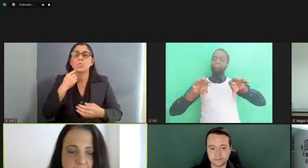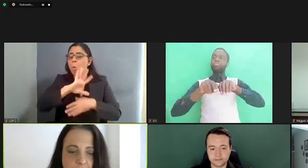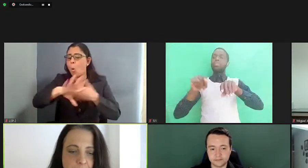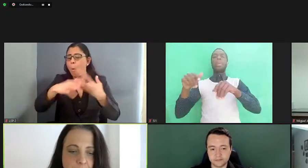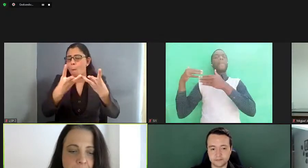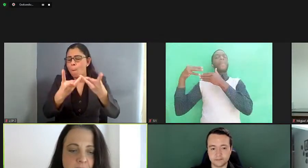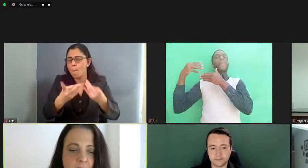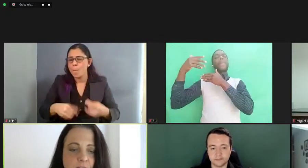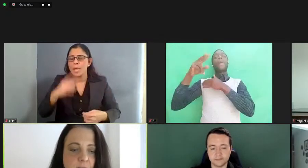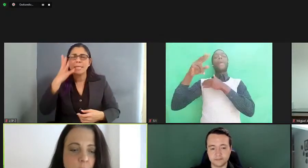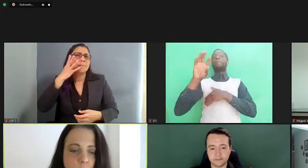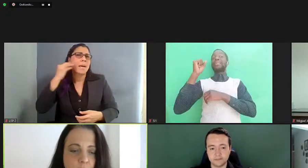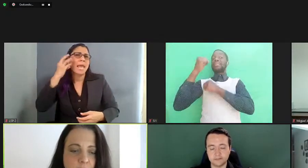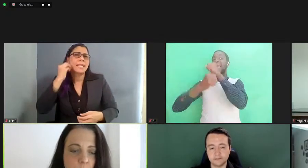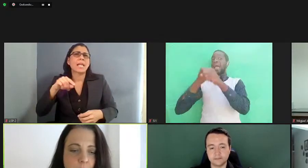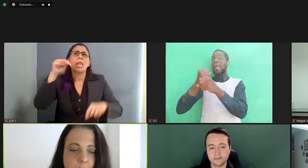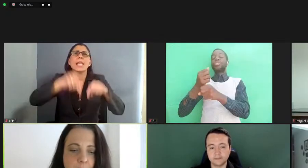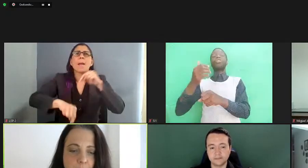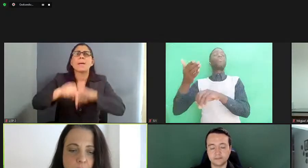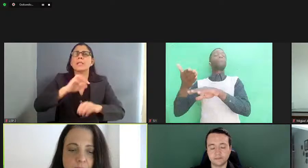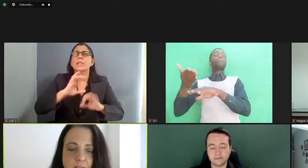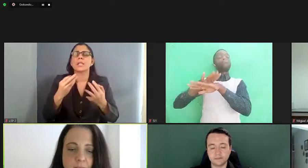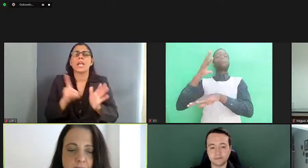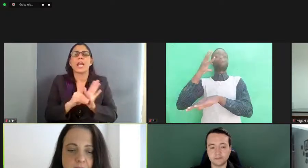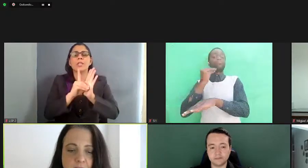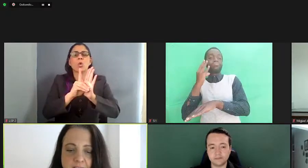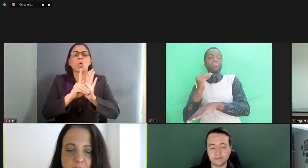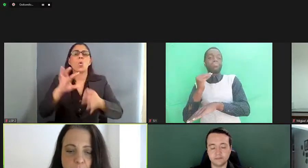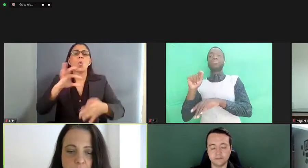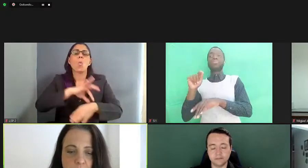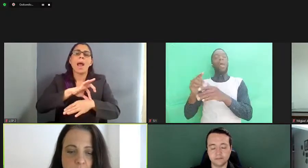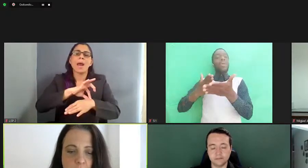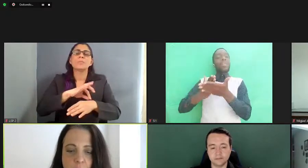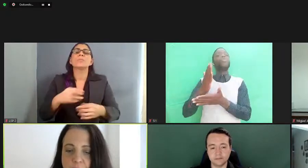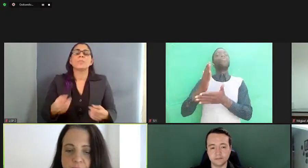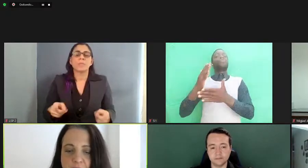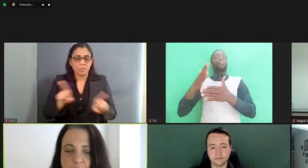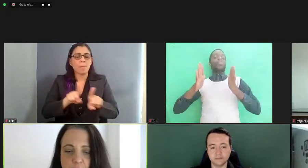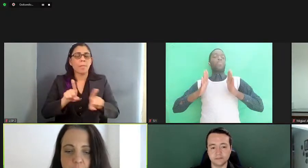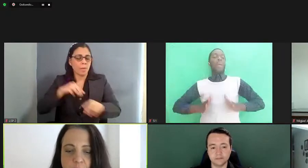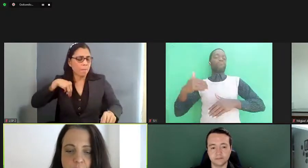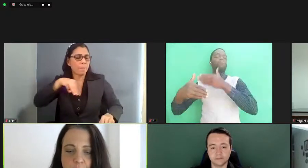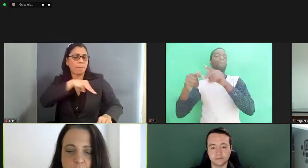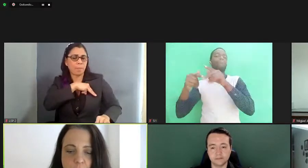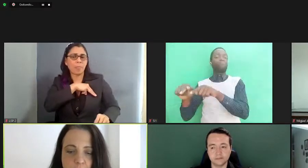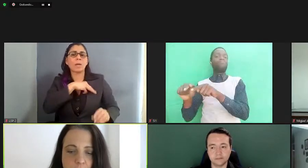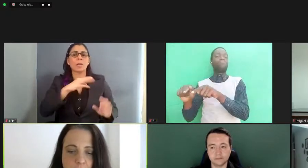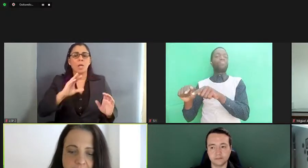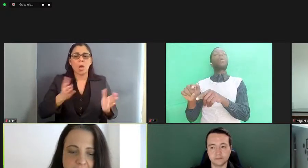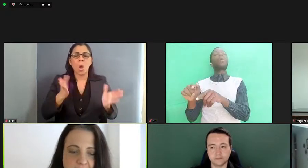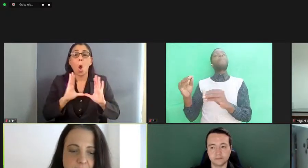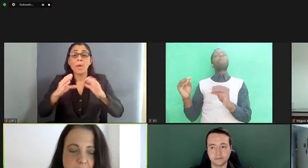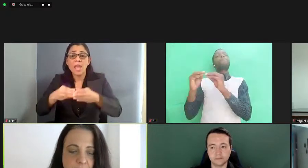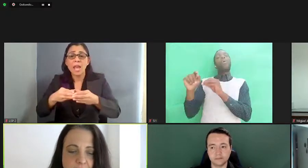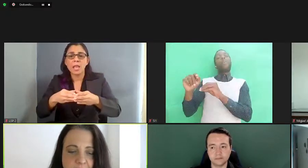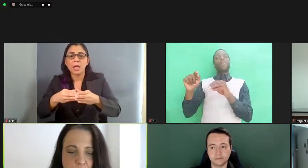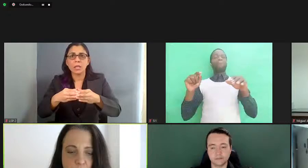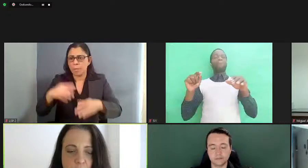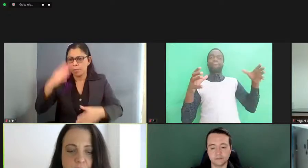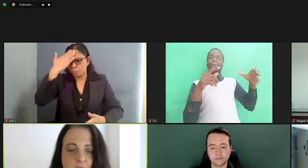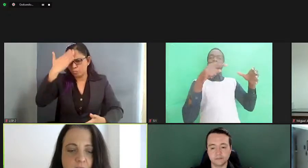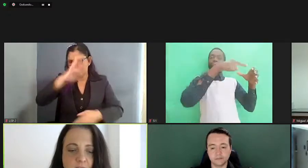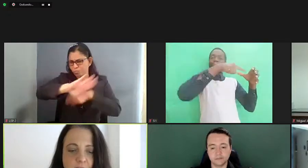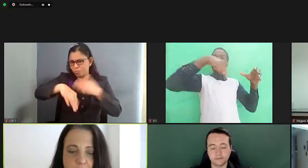rights she's also a member of the committee of experts of the regional observatory of the latin american